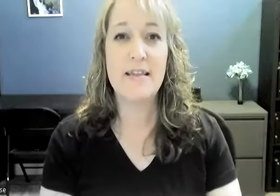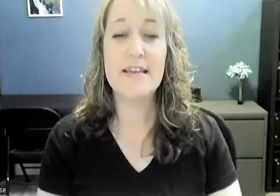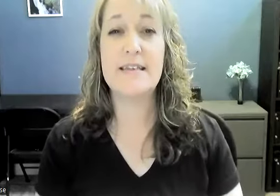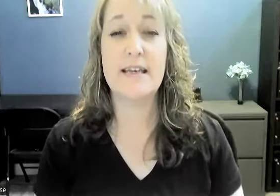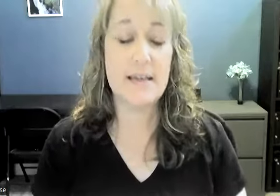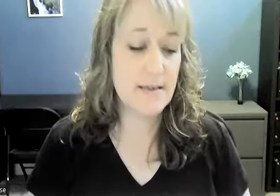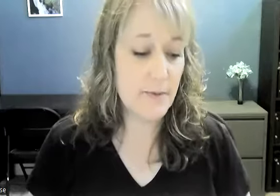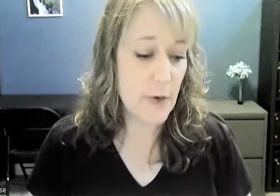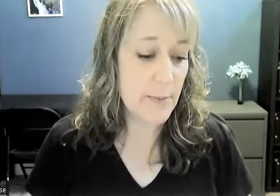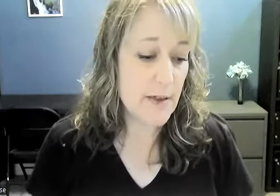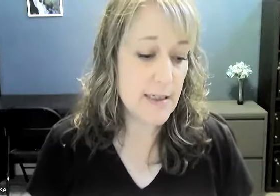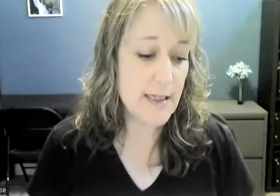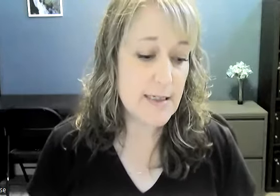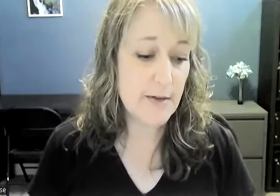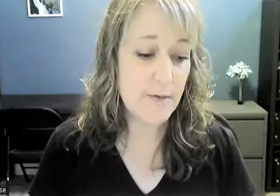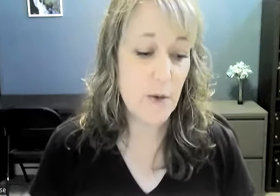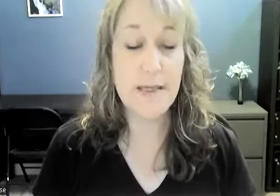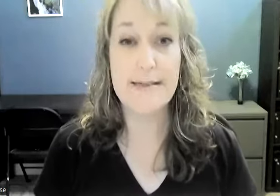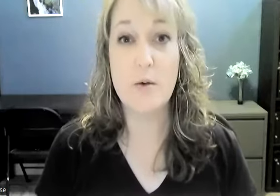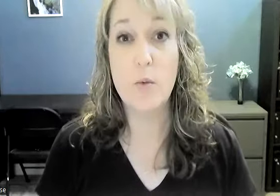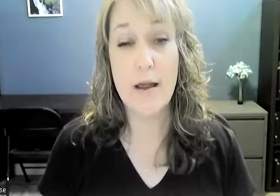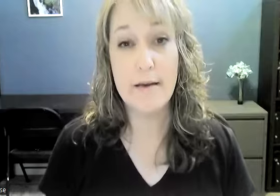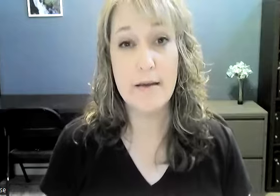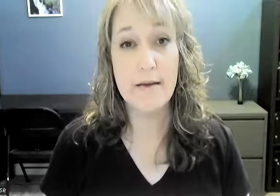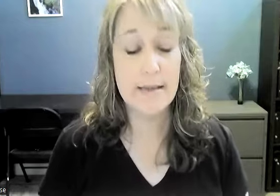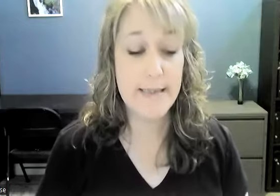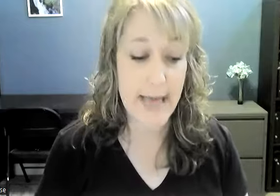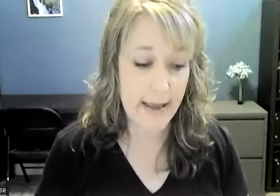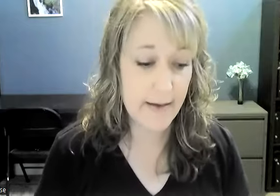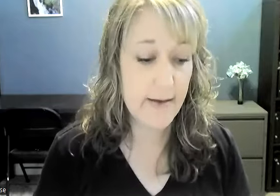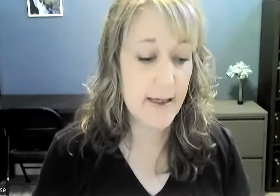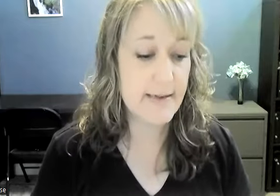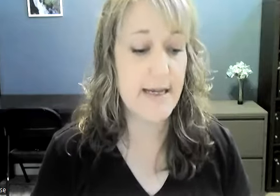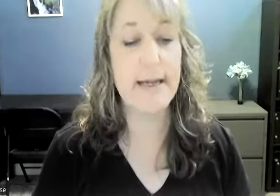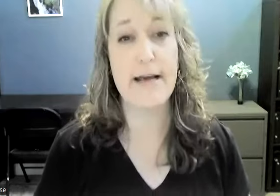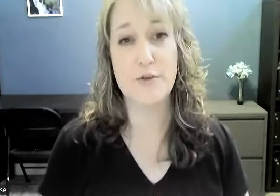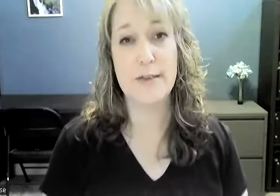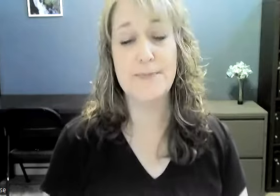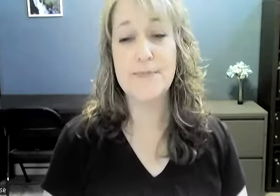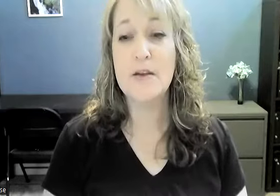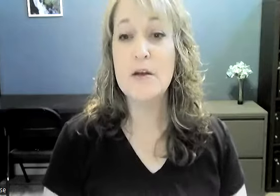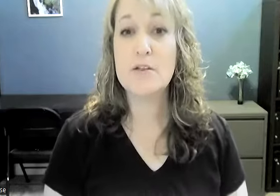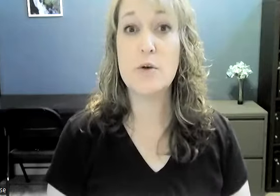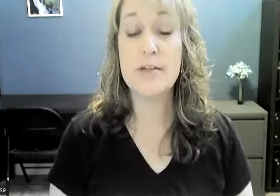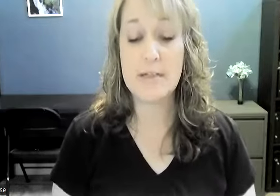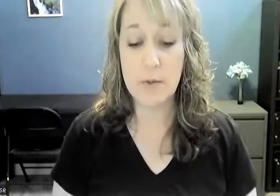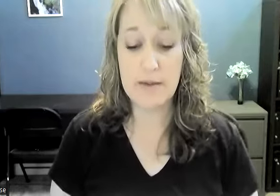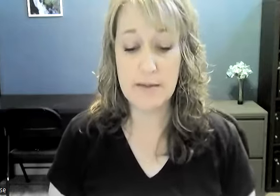This is the vocabulary list for lesson 110 in signing naturally. So we're going to start with the sign